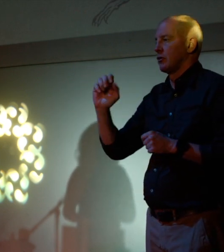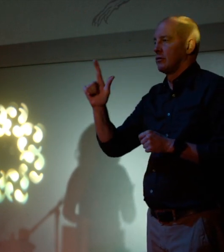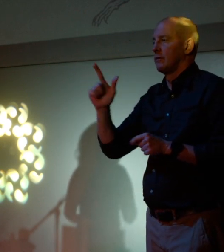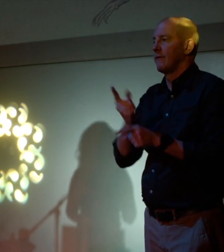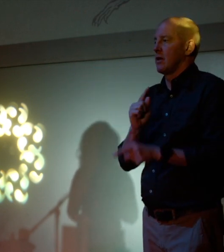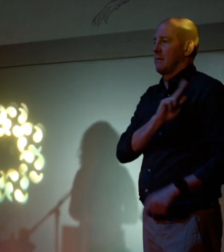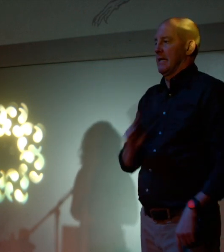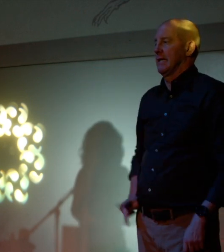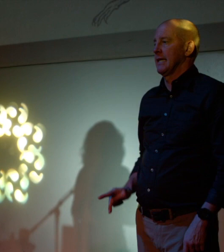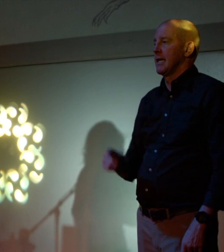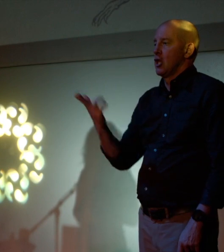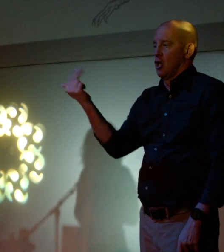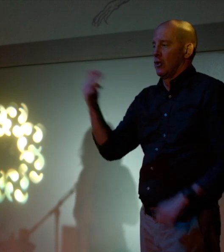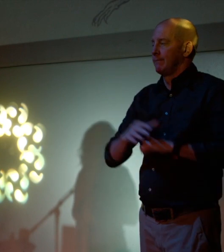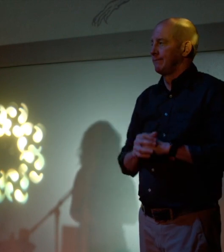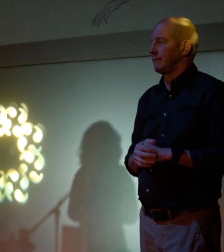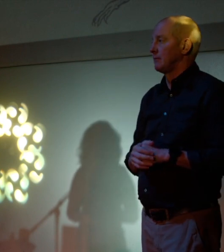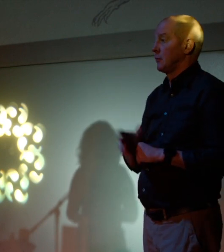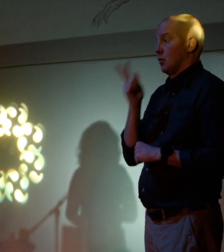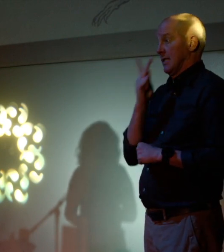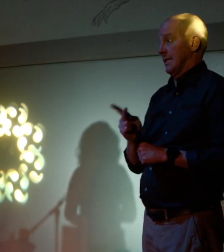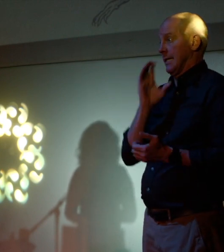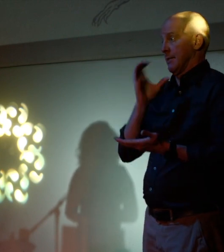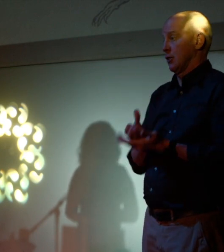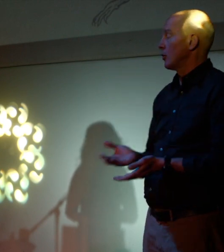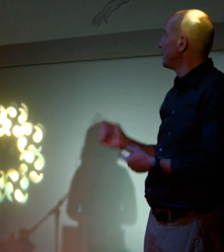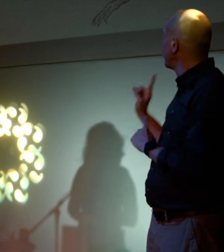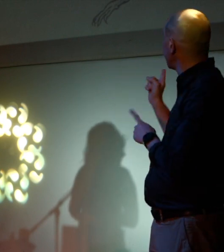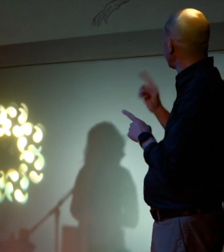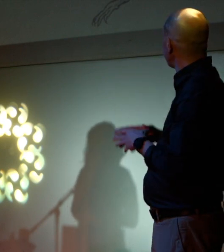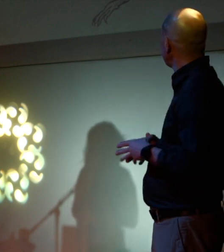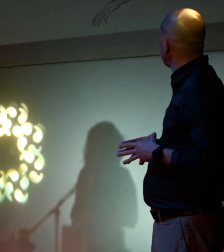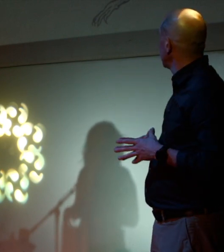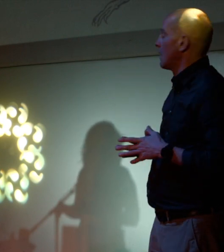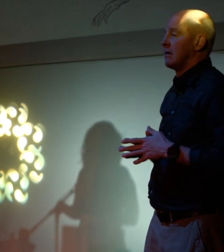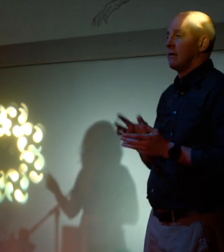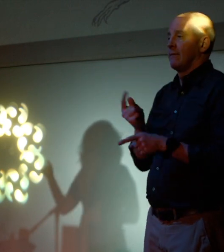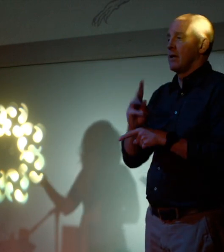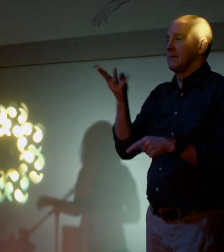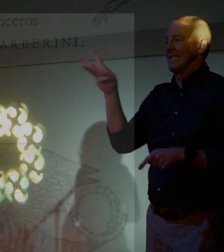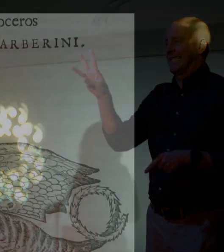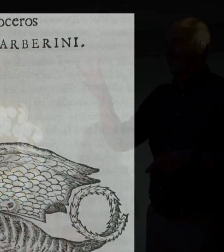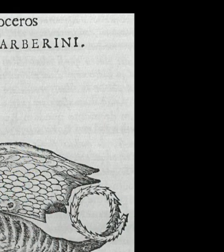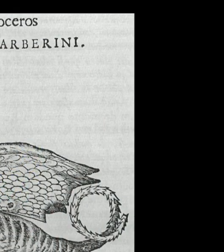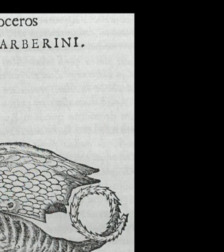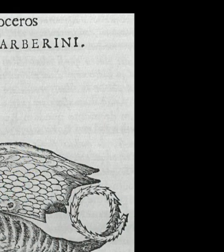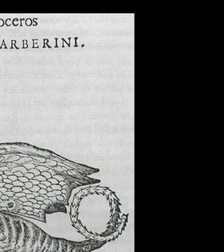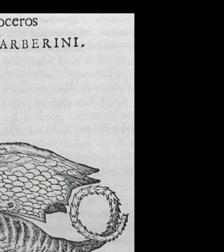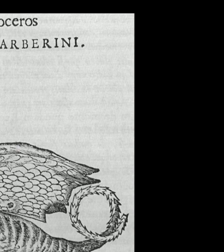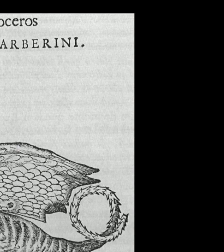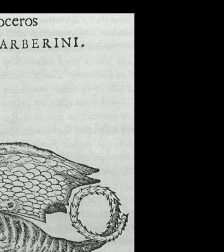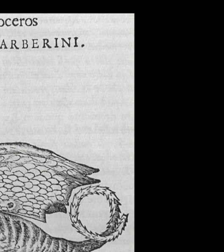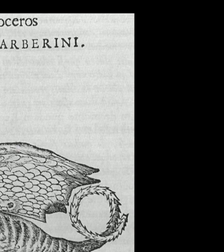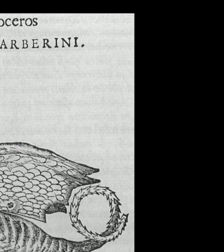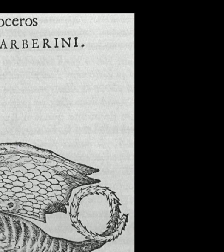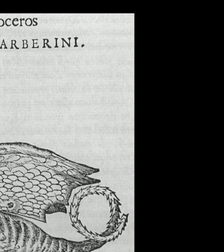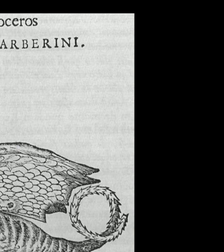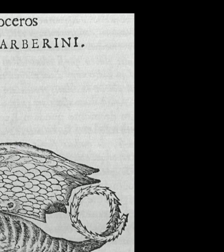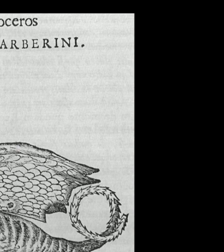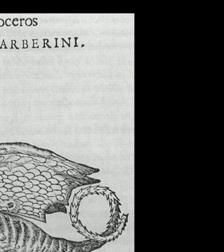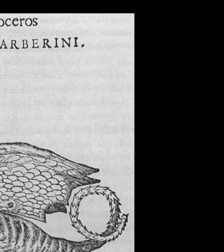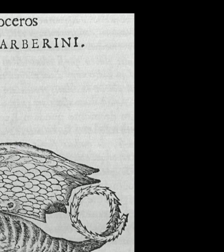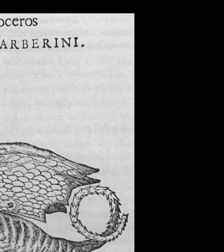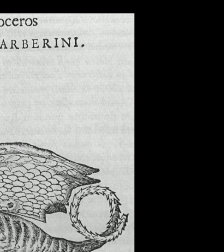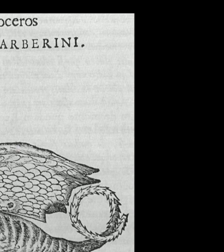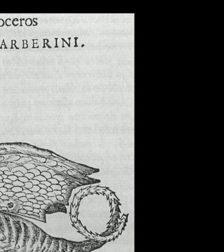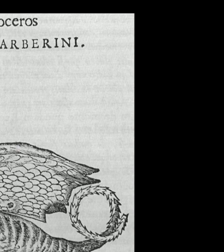XIII, illustrated here by Giovanni Faber around 1651, so about 3/4 of a century